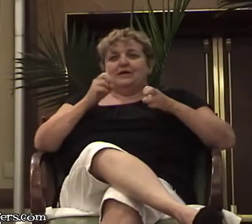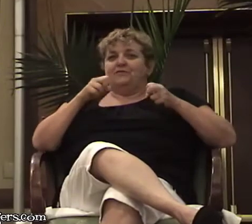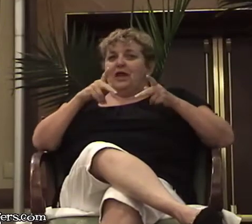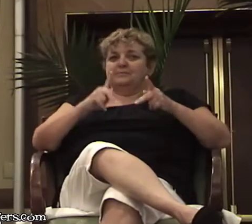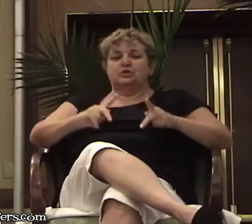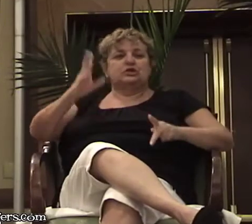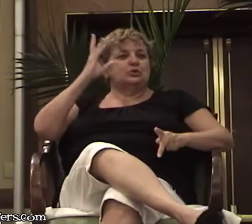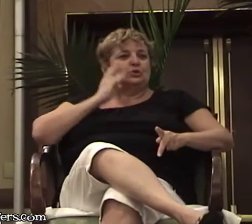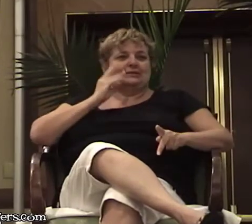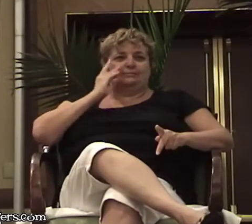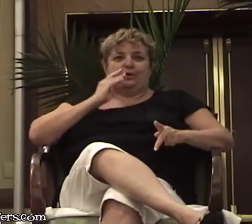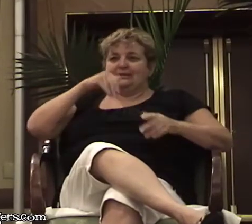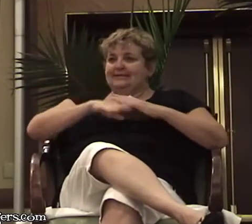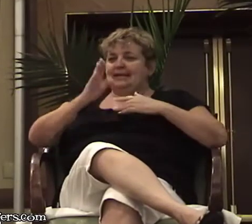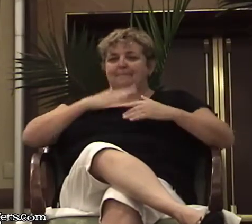for the non-judgmentalism in AA.